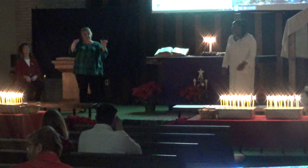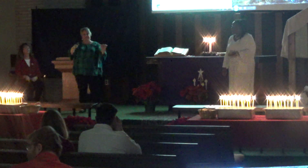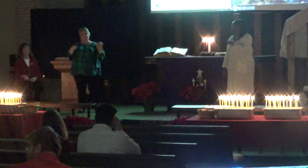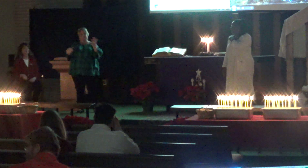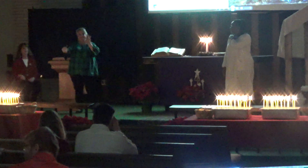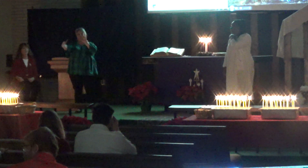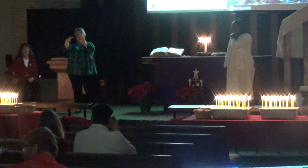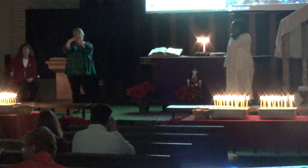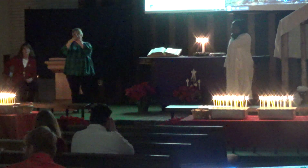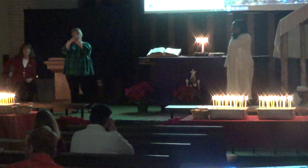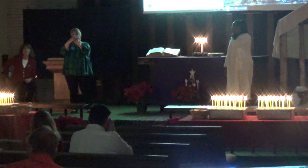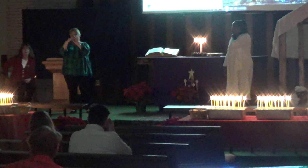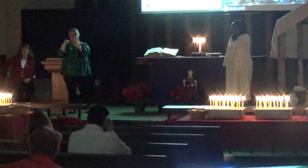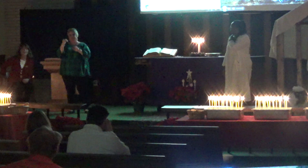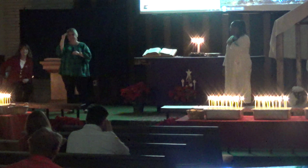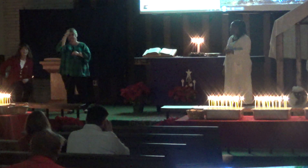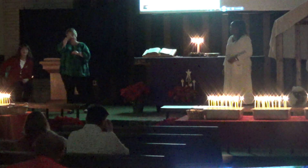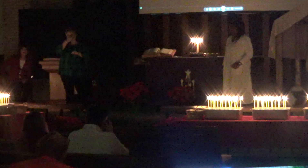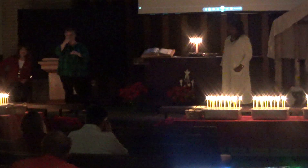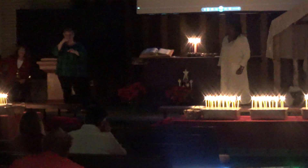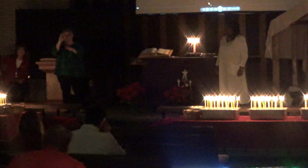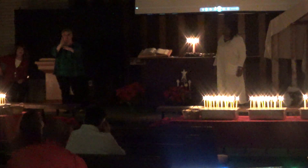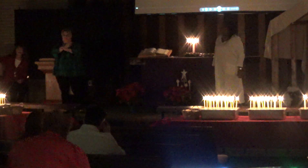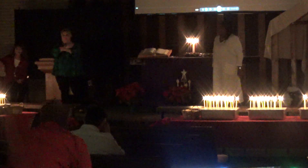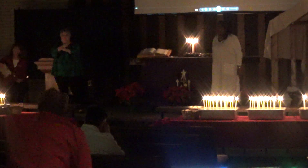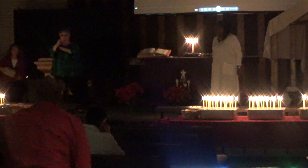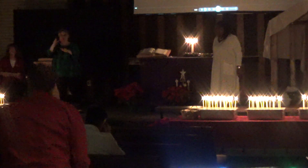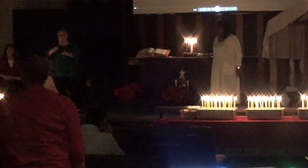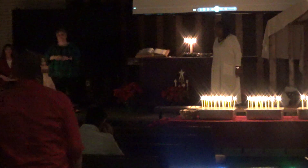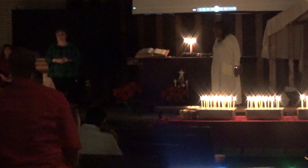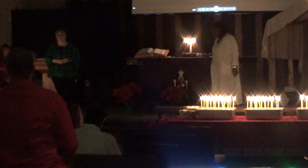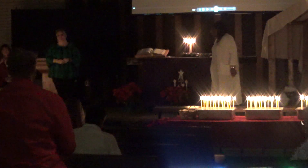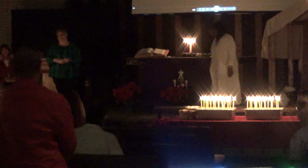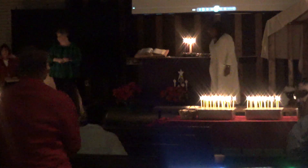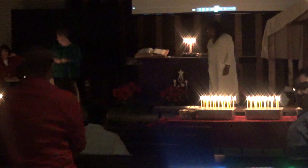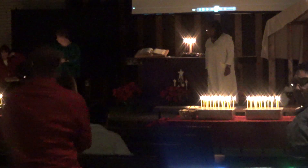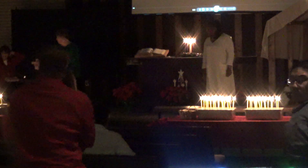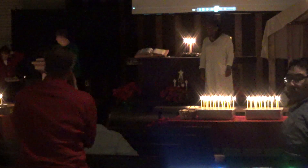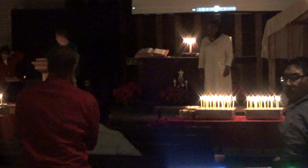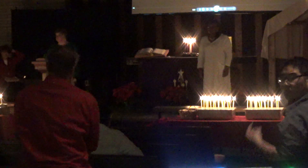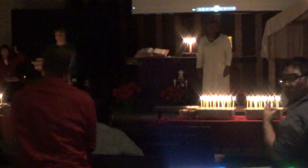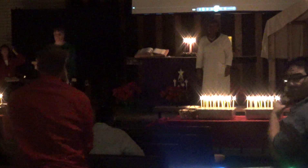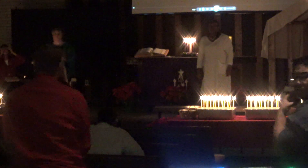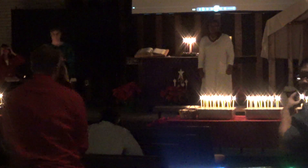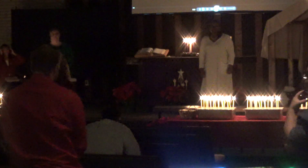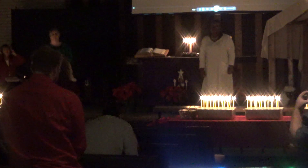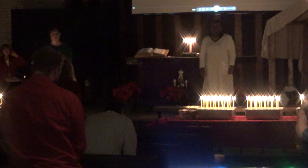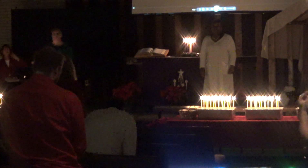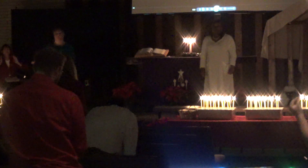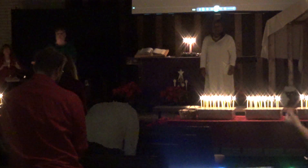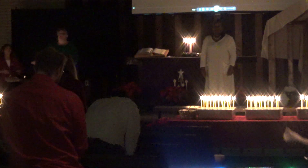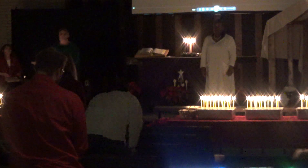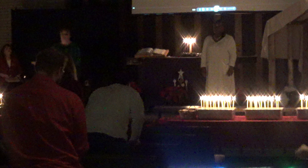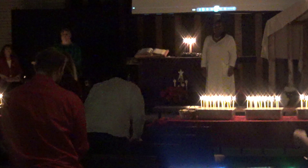Please stand if you're able and join us in this beautiful song.